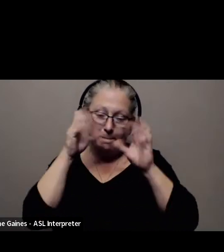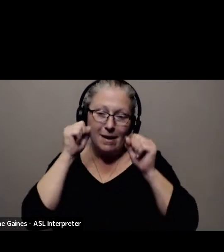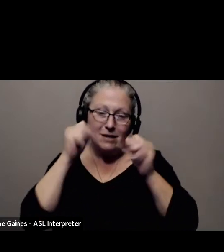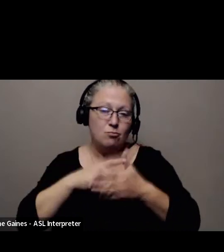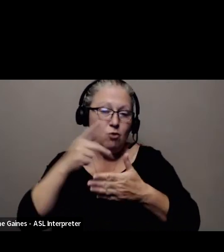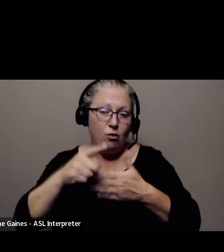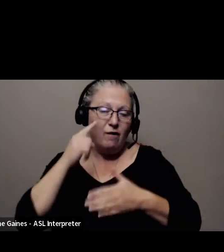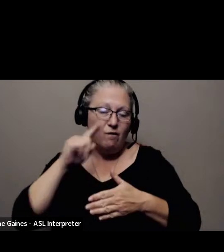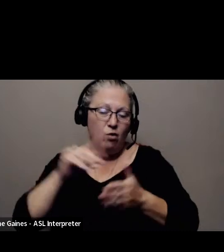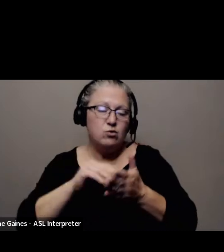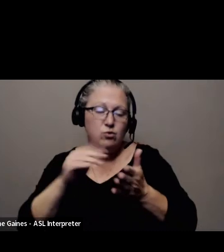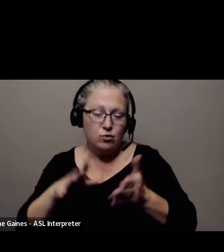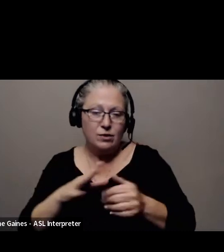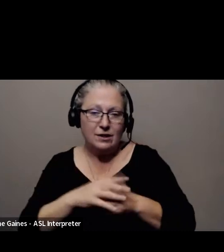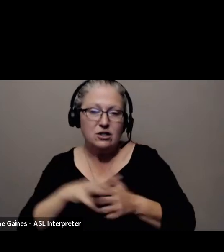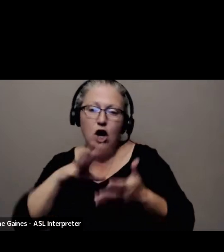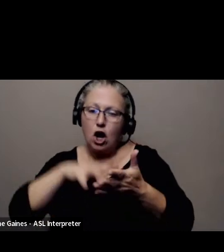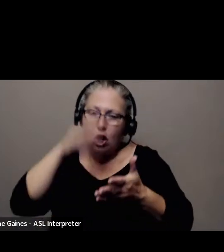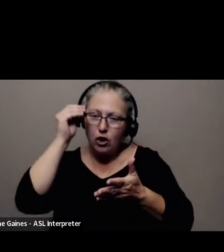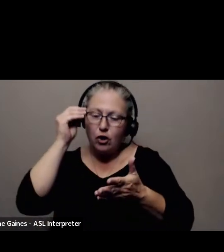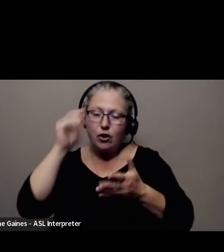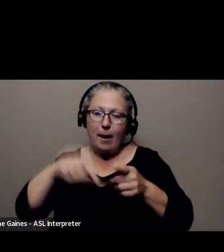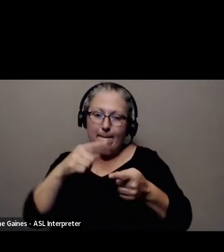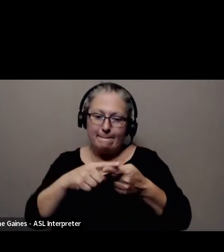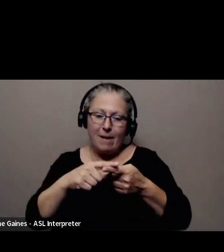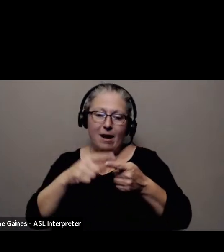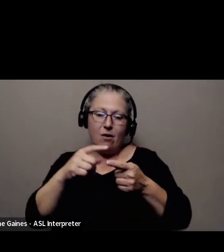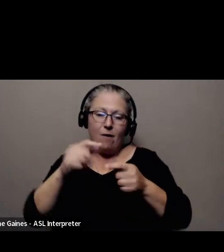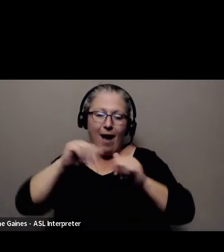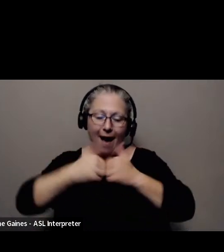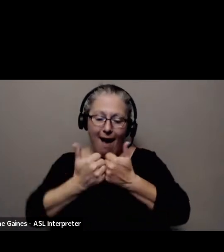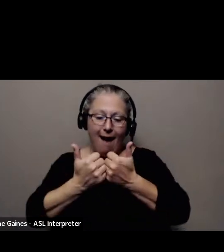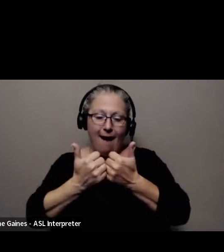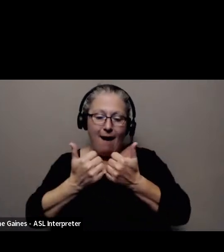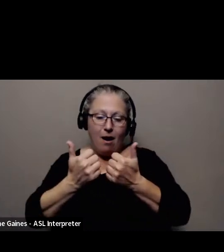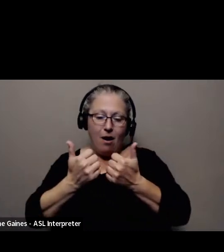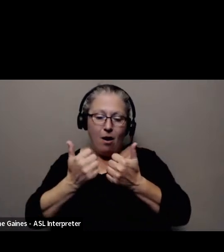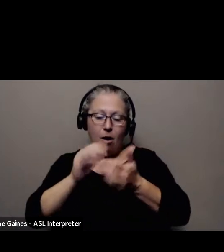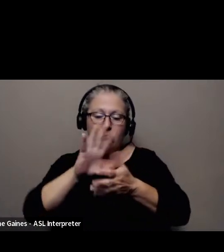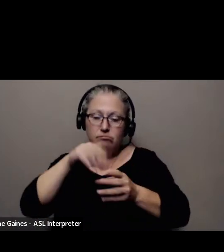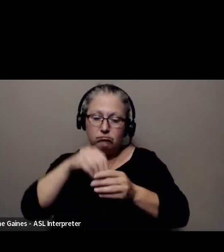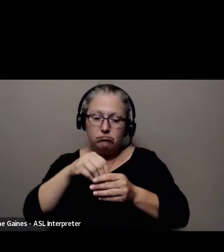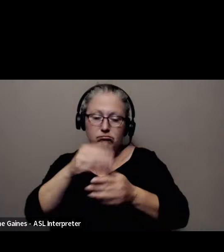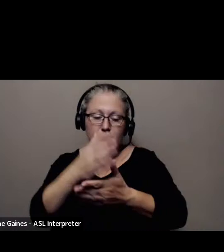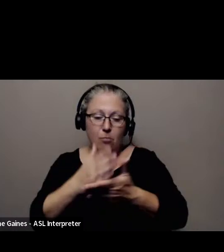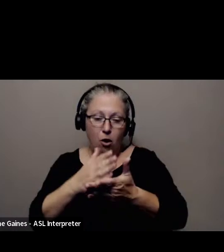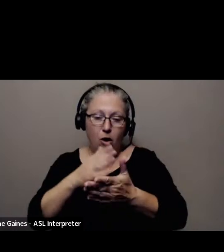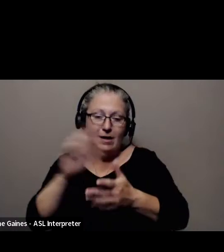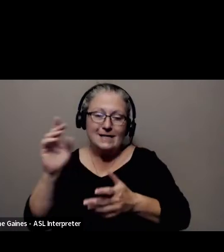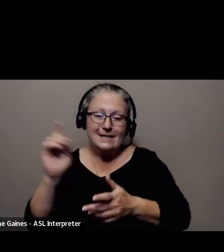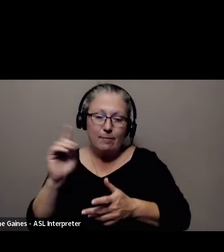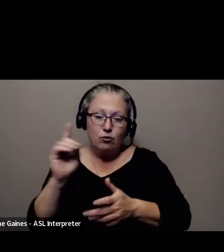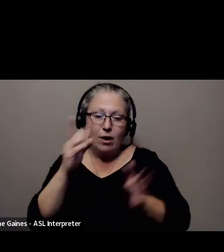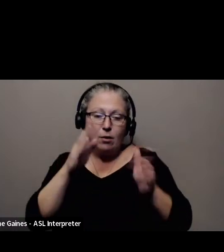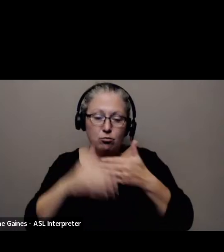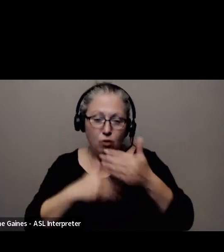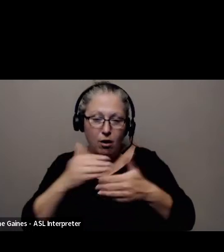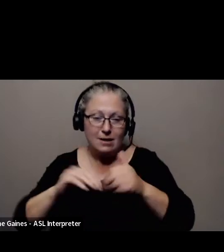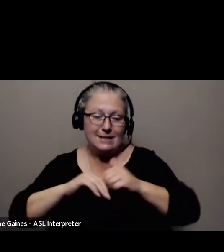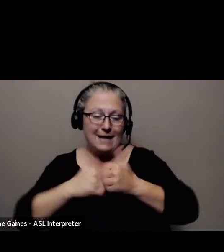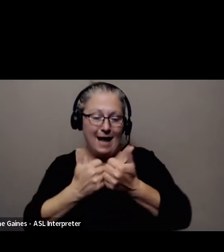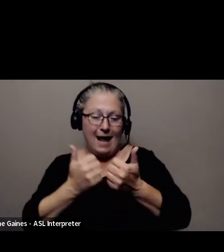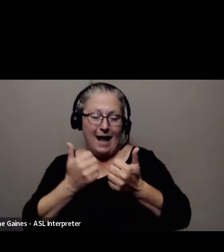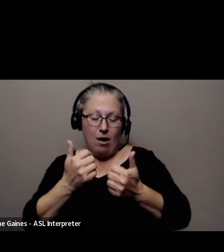program for the students to learn about how to be part of the democratic process, about how